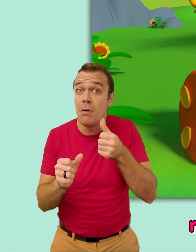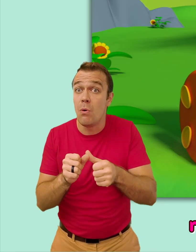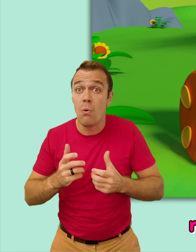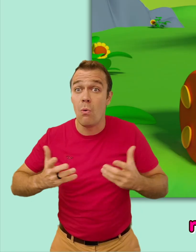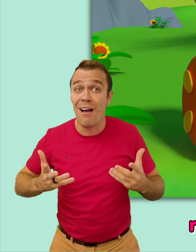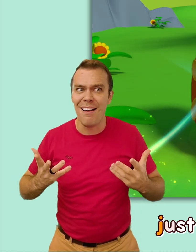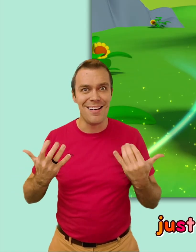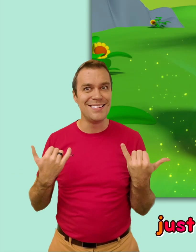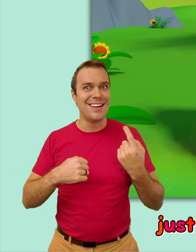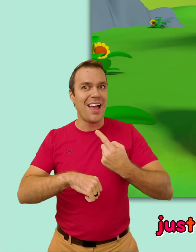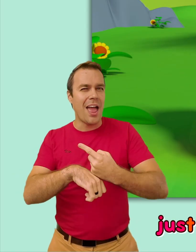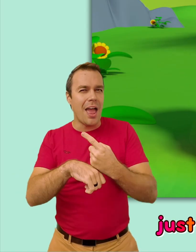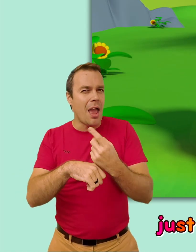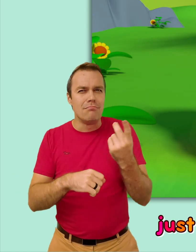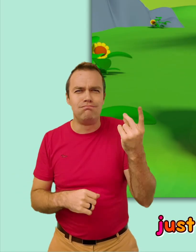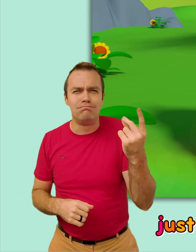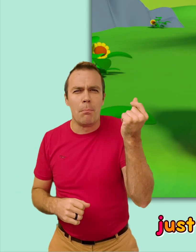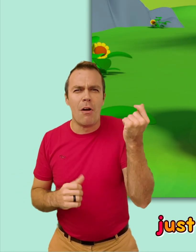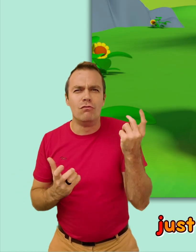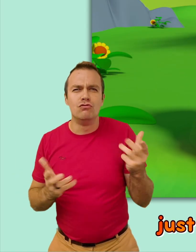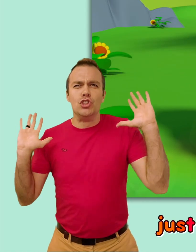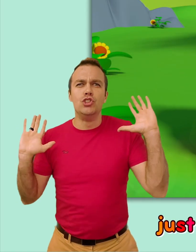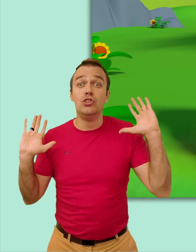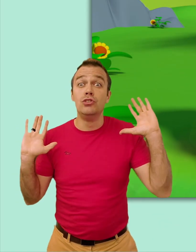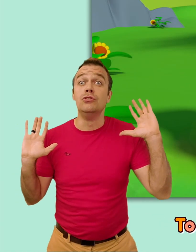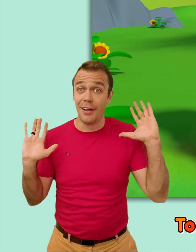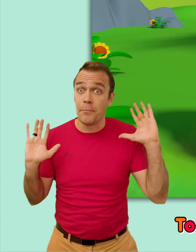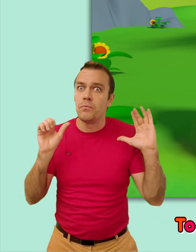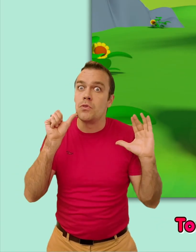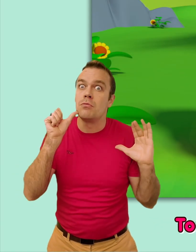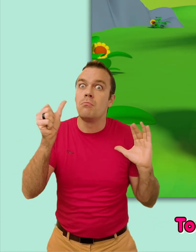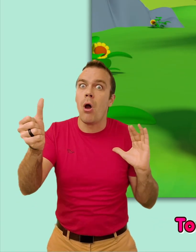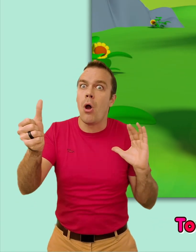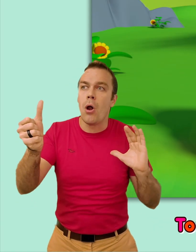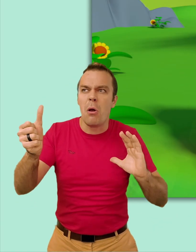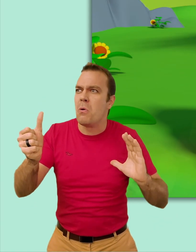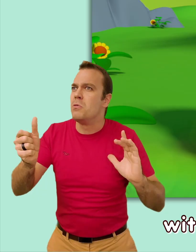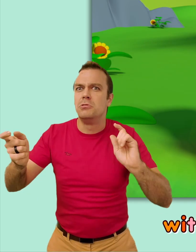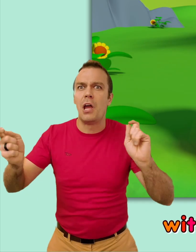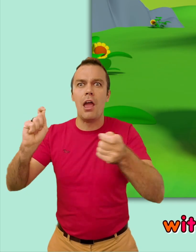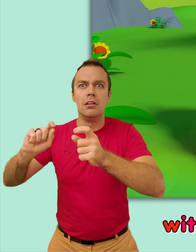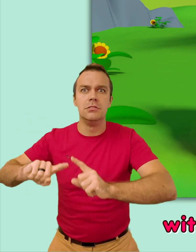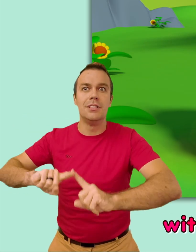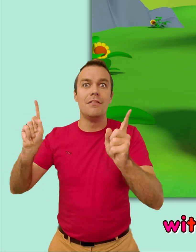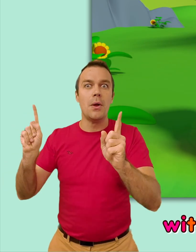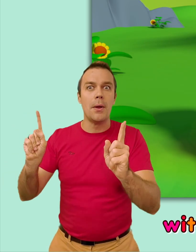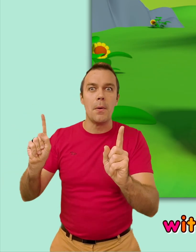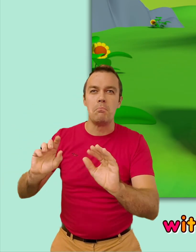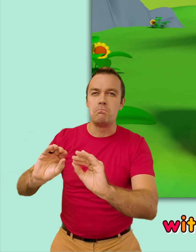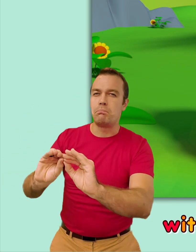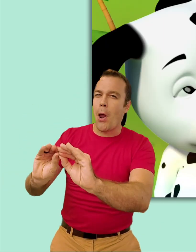that today is just a fleeting moment in time. Tomorrow will come again with a whole